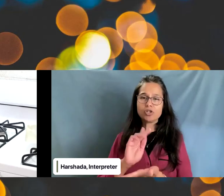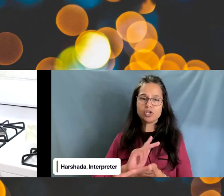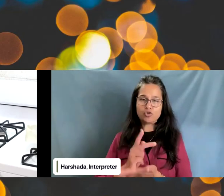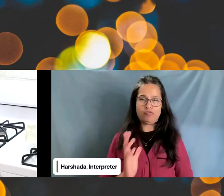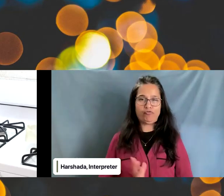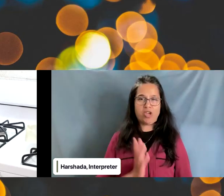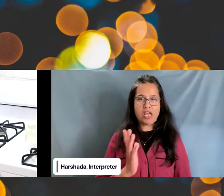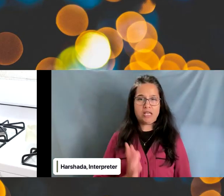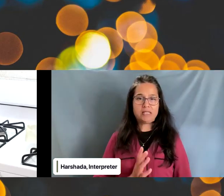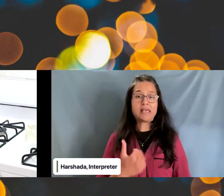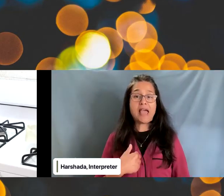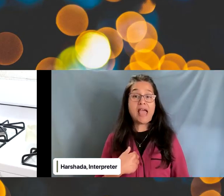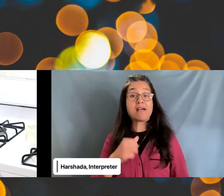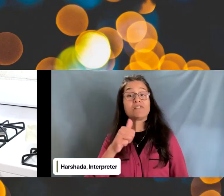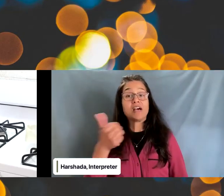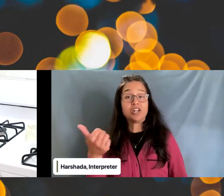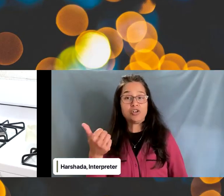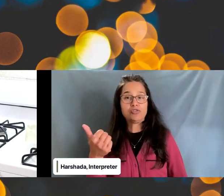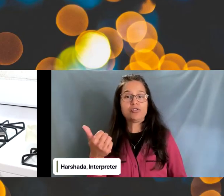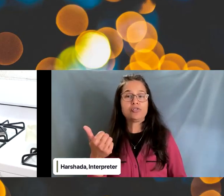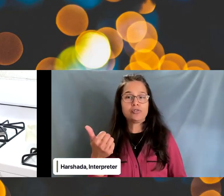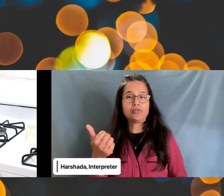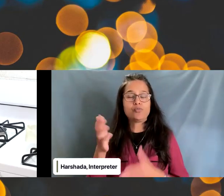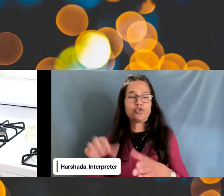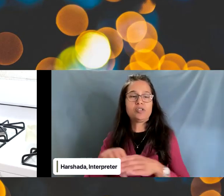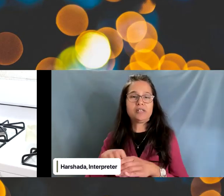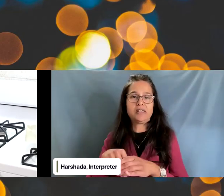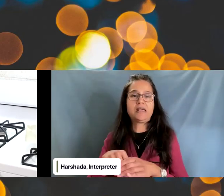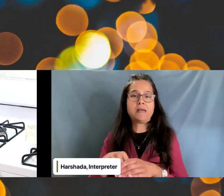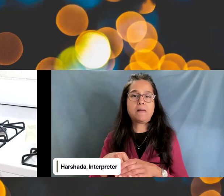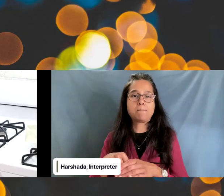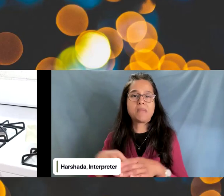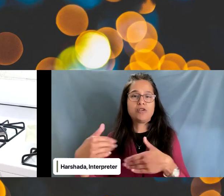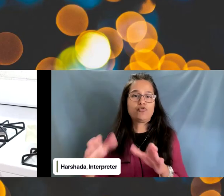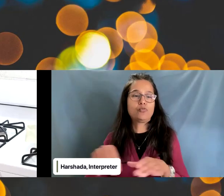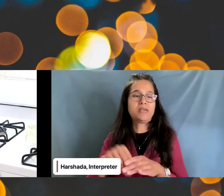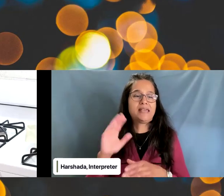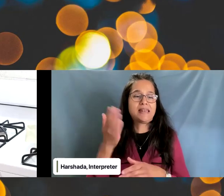ship." And Black Pete goes,